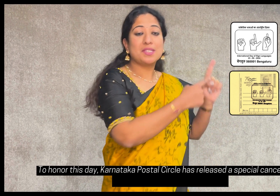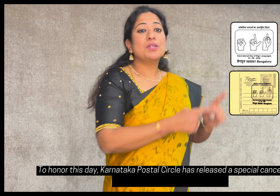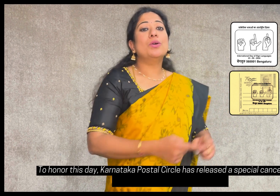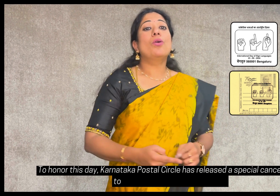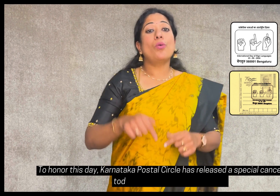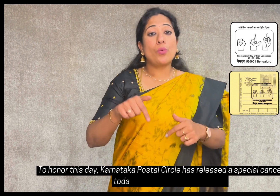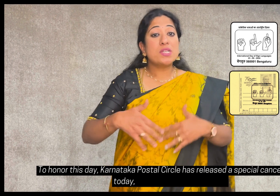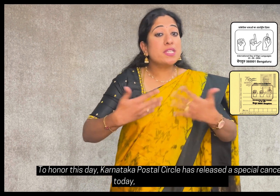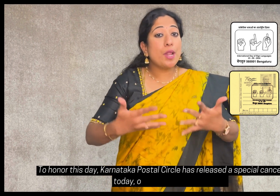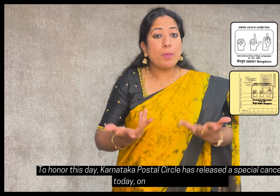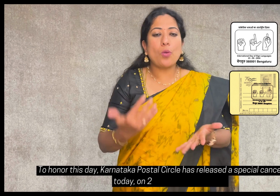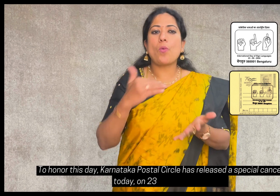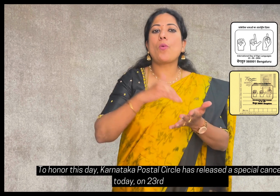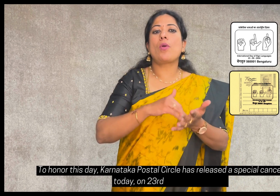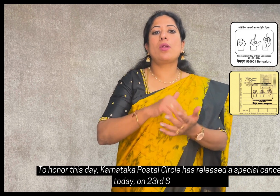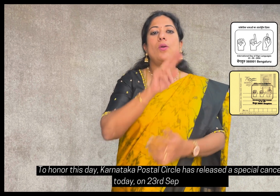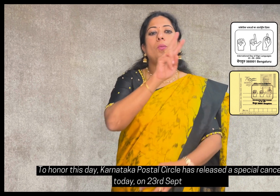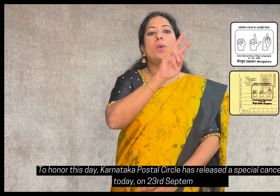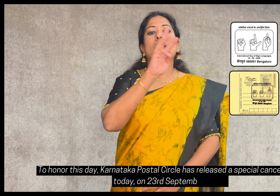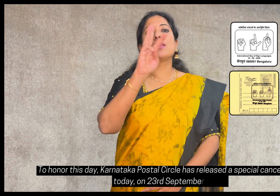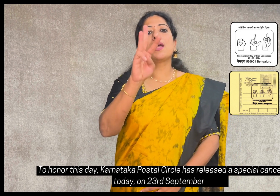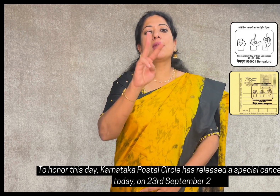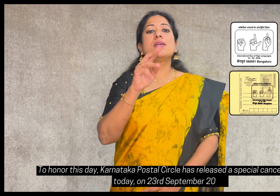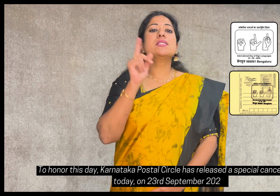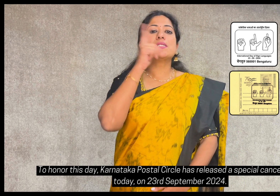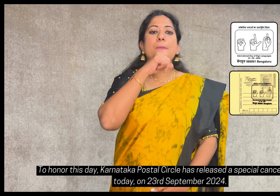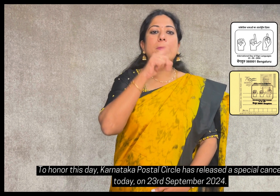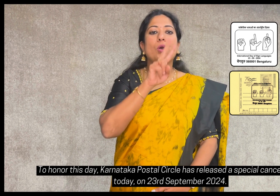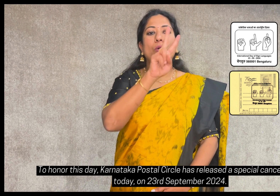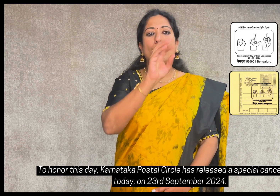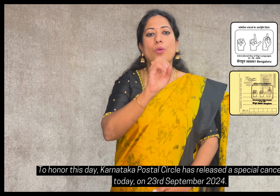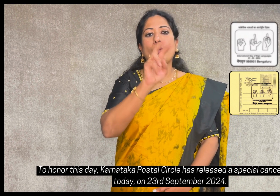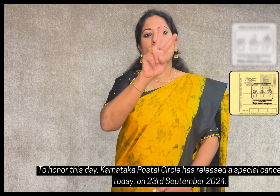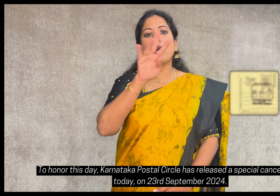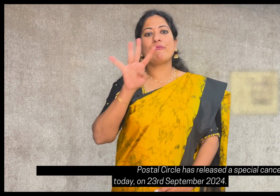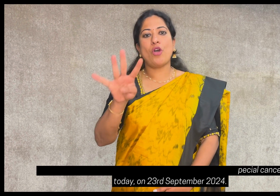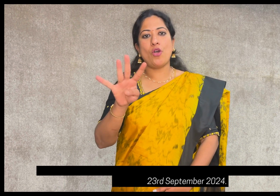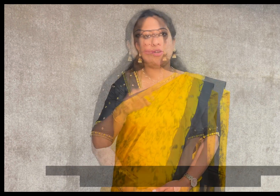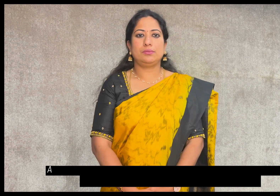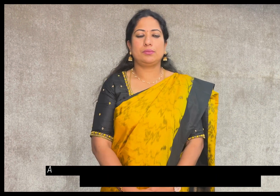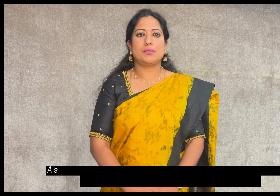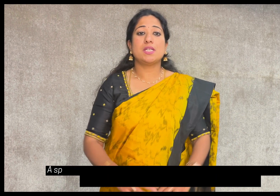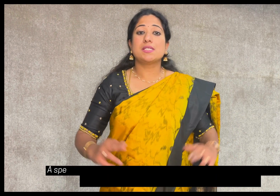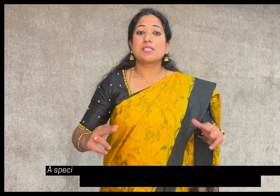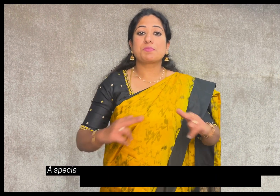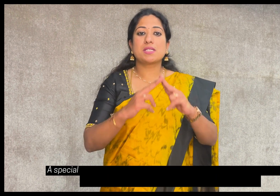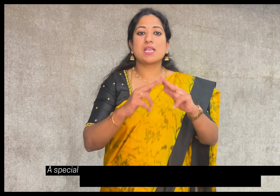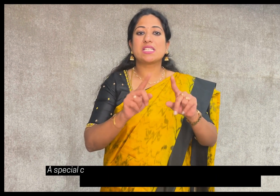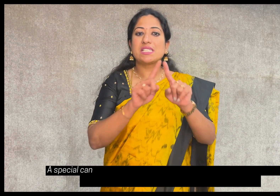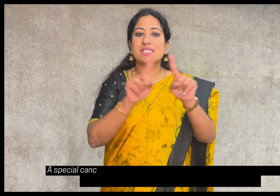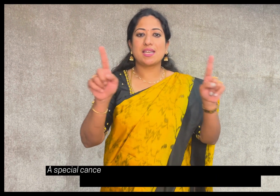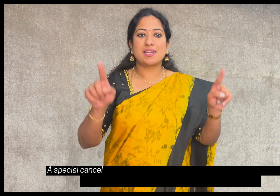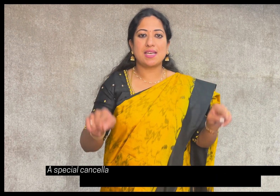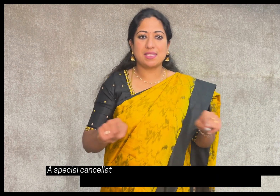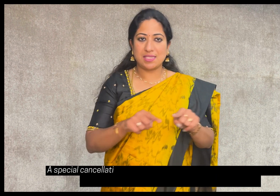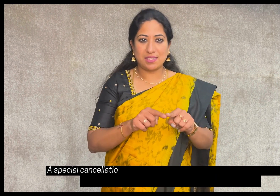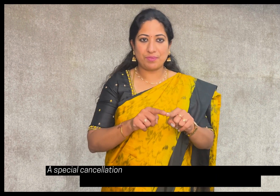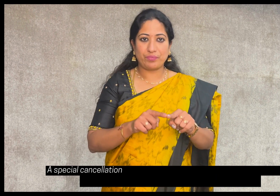on 23rd September 2024 a special cancellation